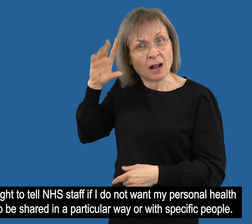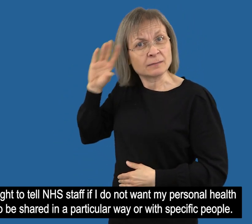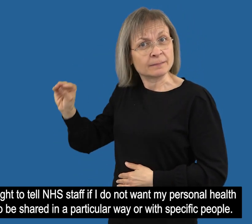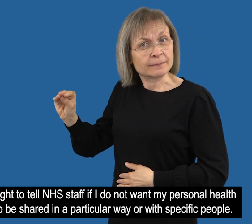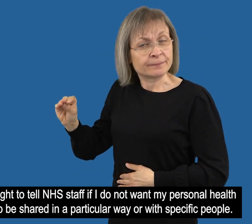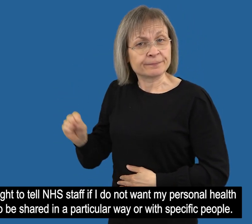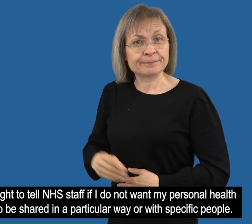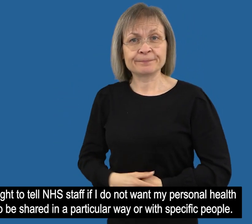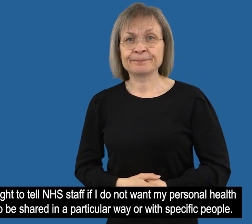specific people.